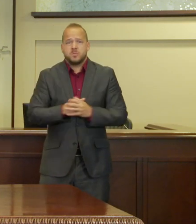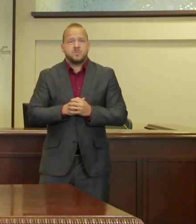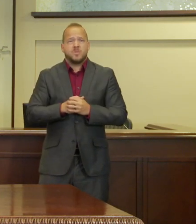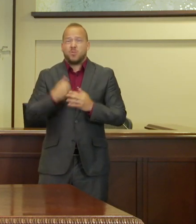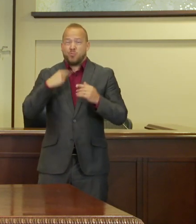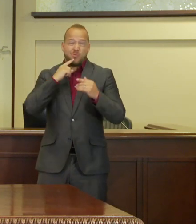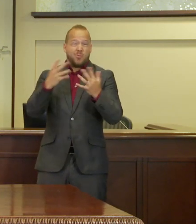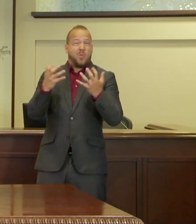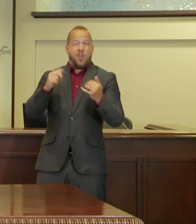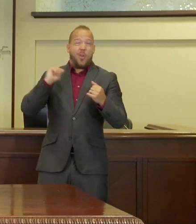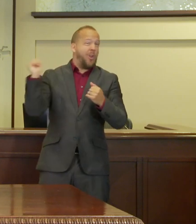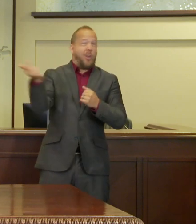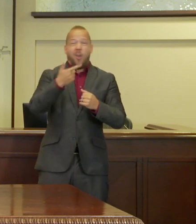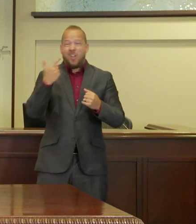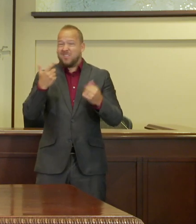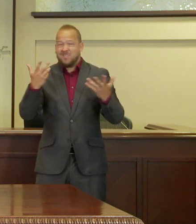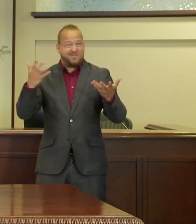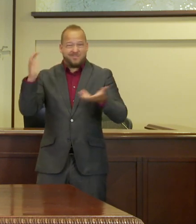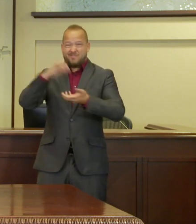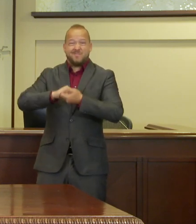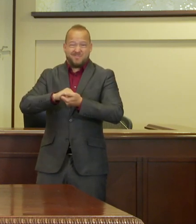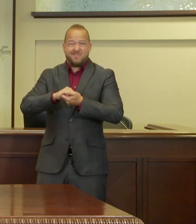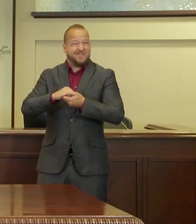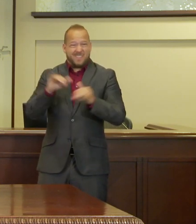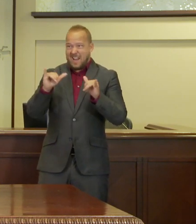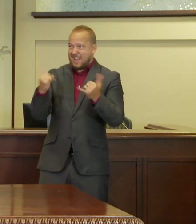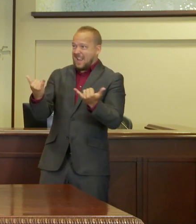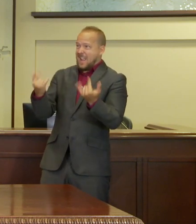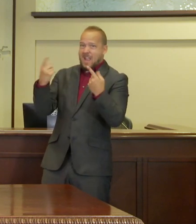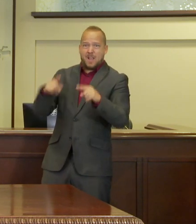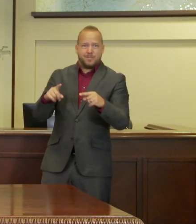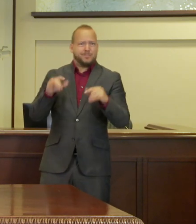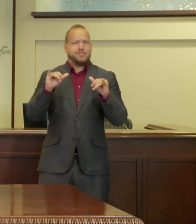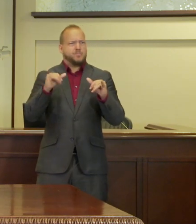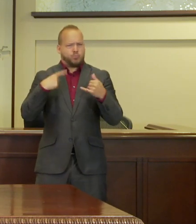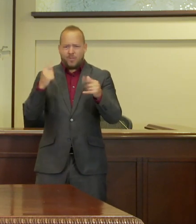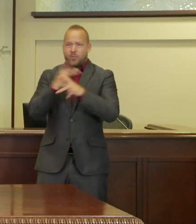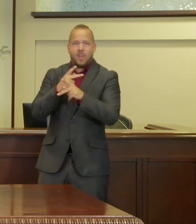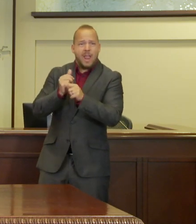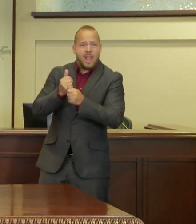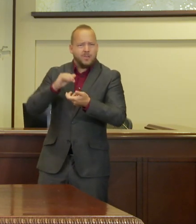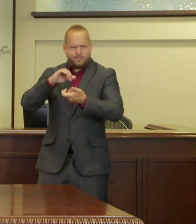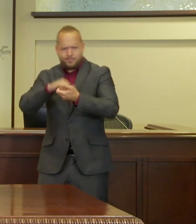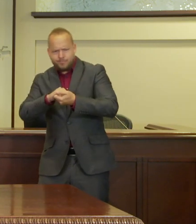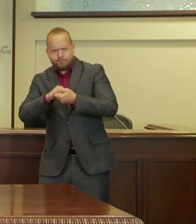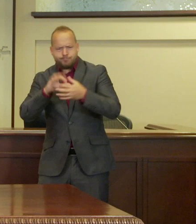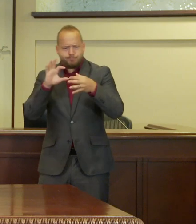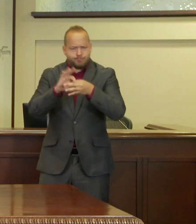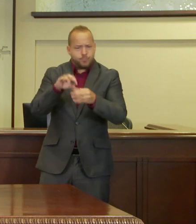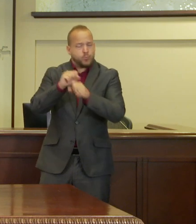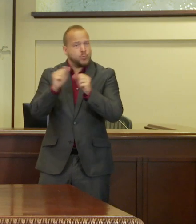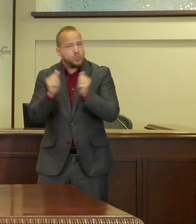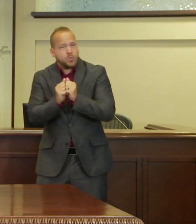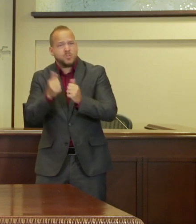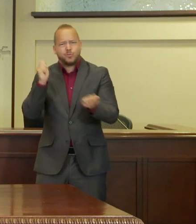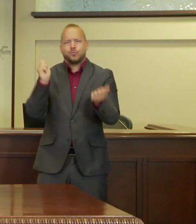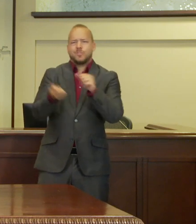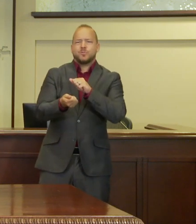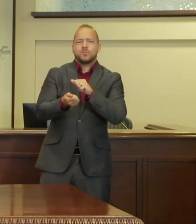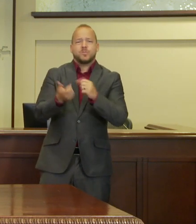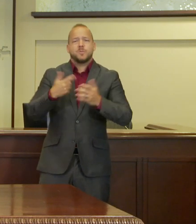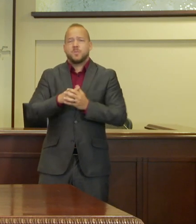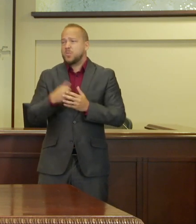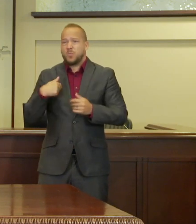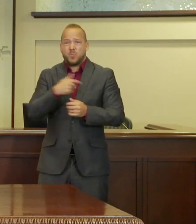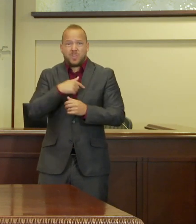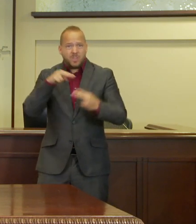solution to a situation like the one that we're in, but that's where the change is going to happen, is when we get to know each other on that human level. So